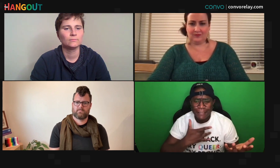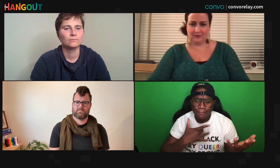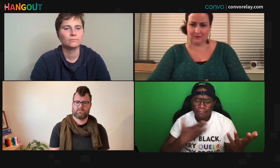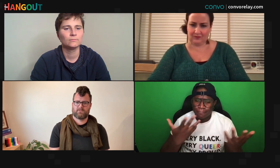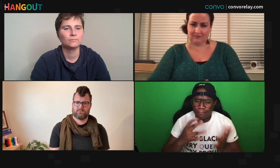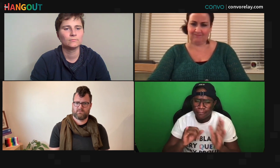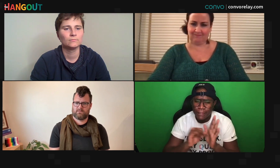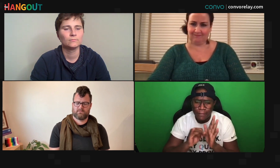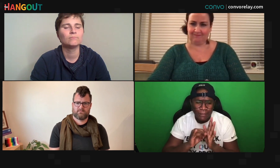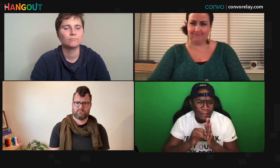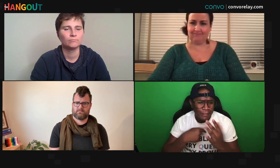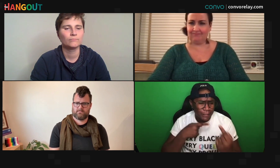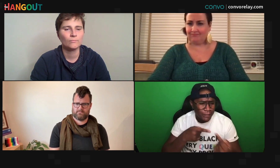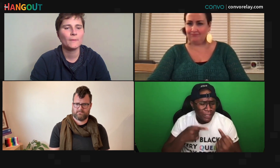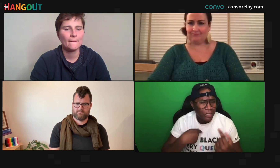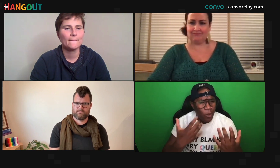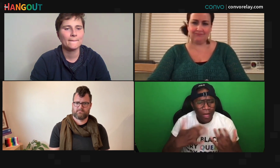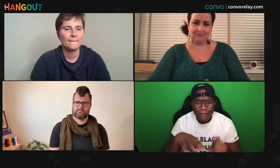about them.